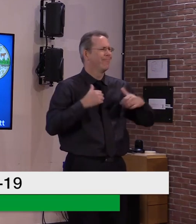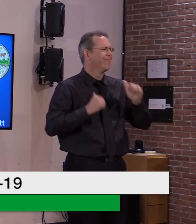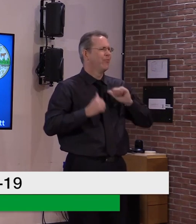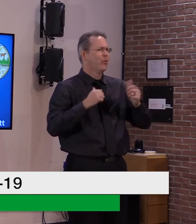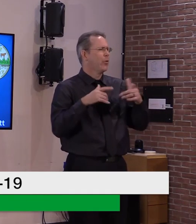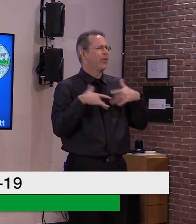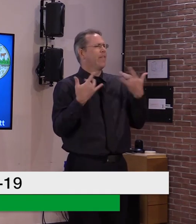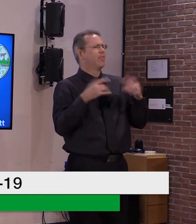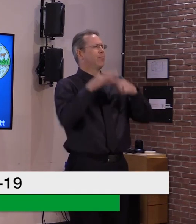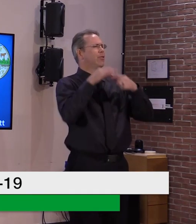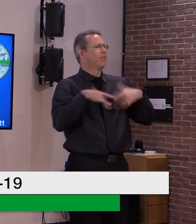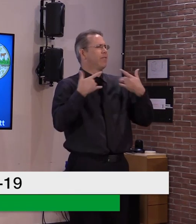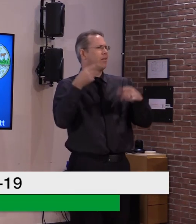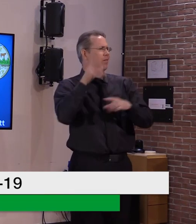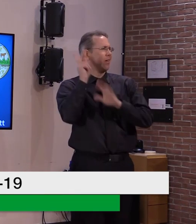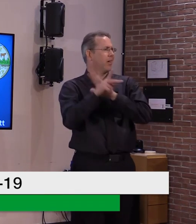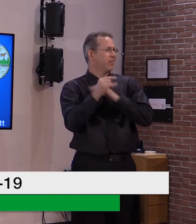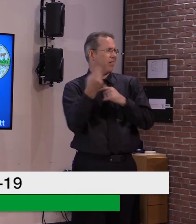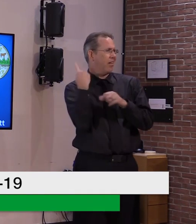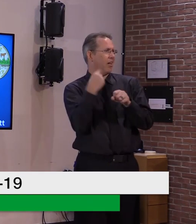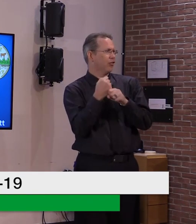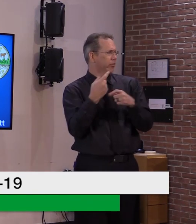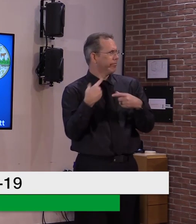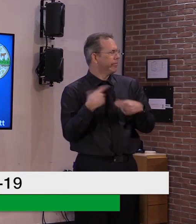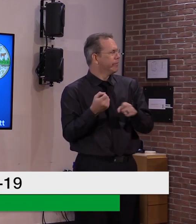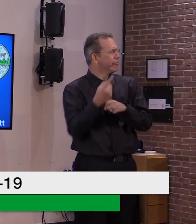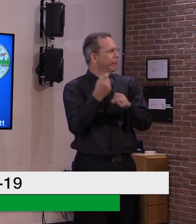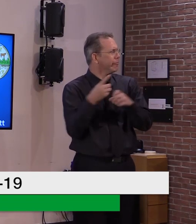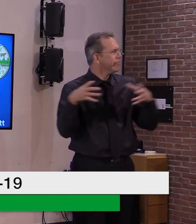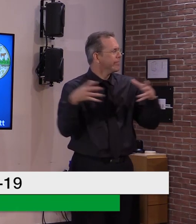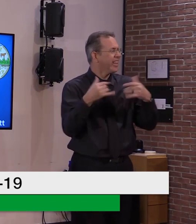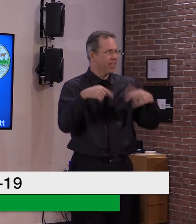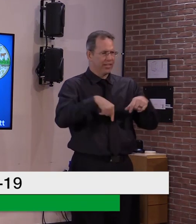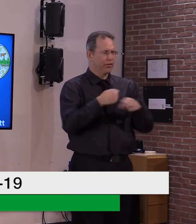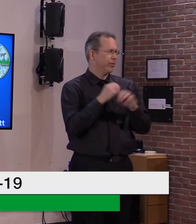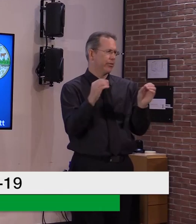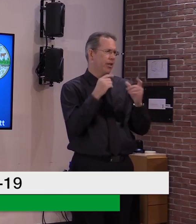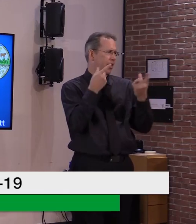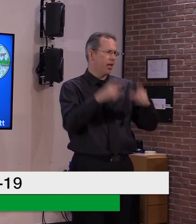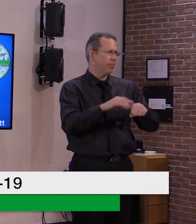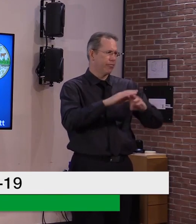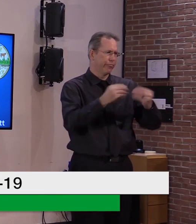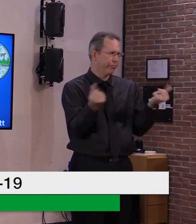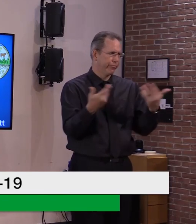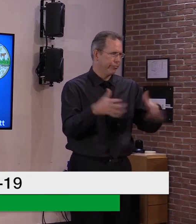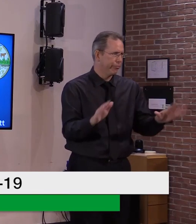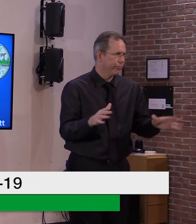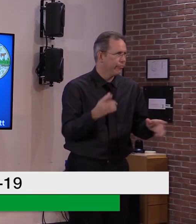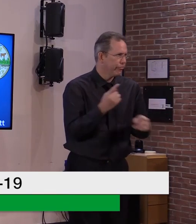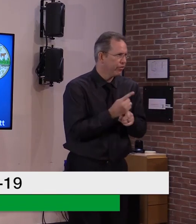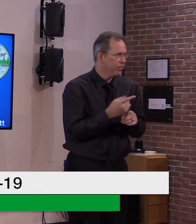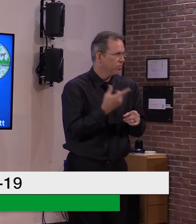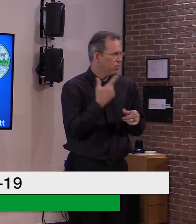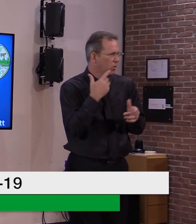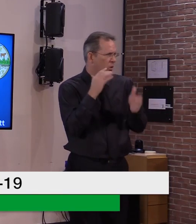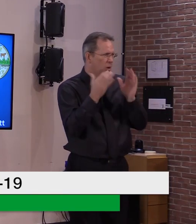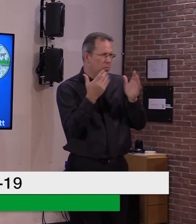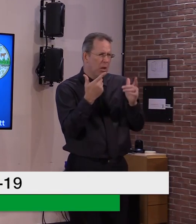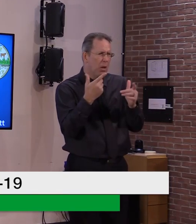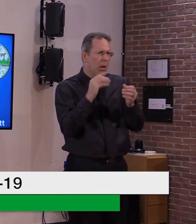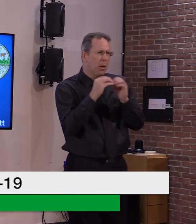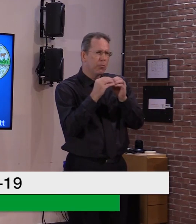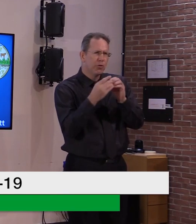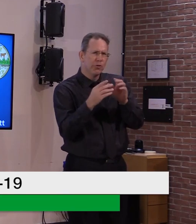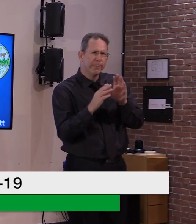yeah thanks for the question guys so the mobility data about 2019 was simply for illustrative purposes to look at the type the amount of travel that